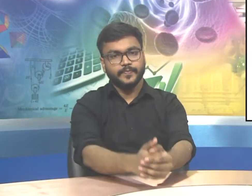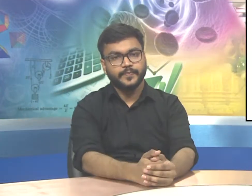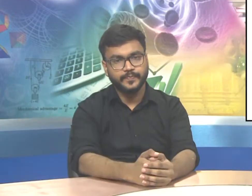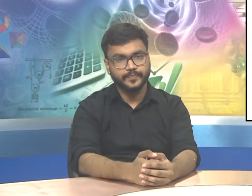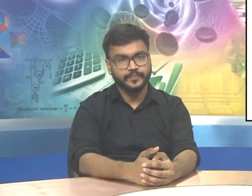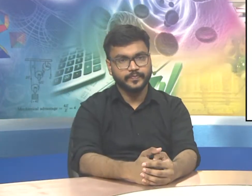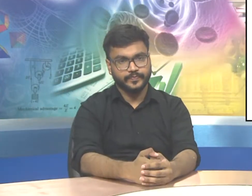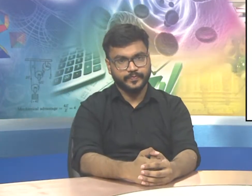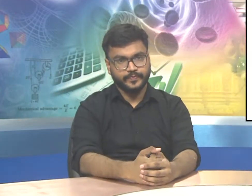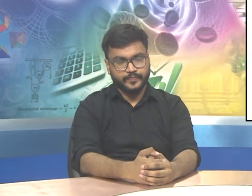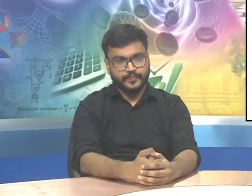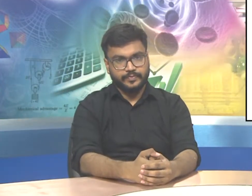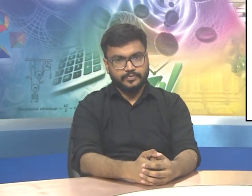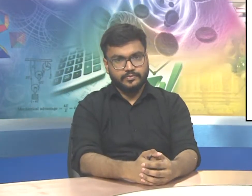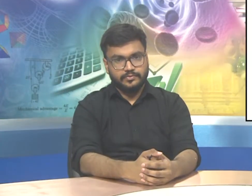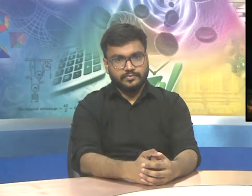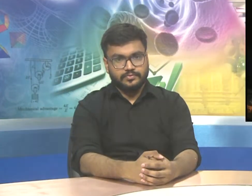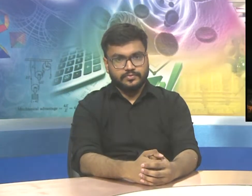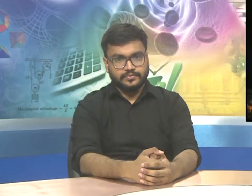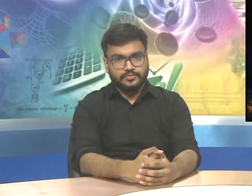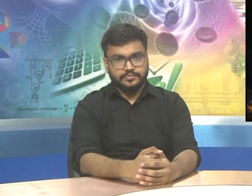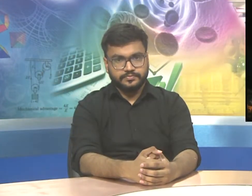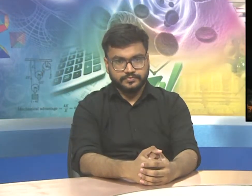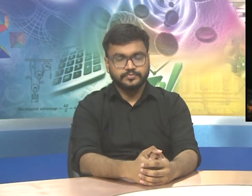including domestication of animals.